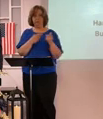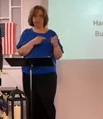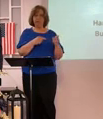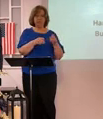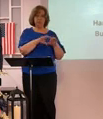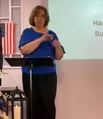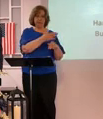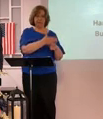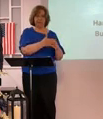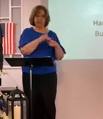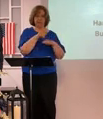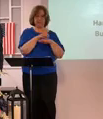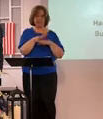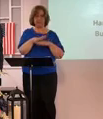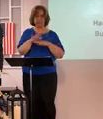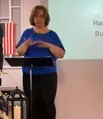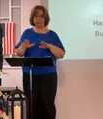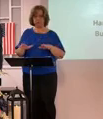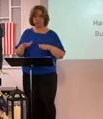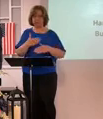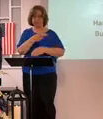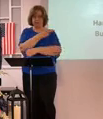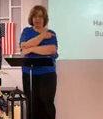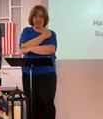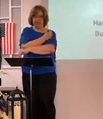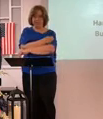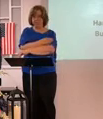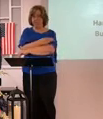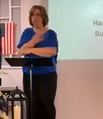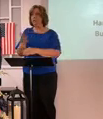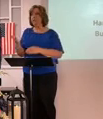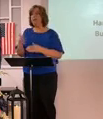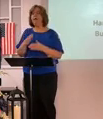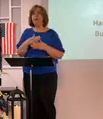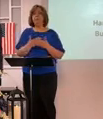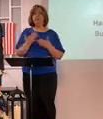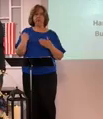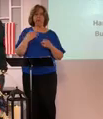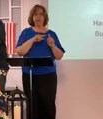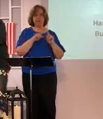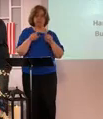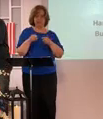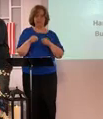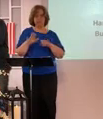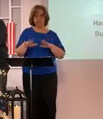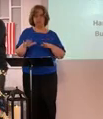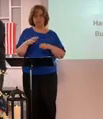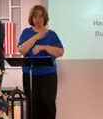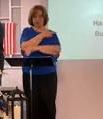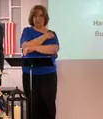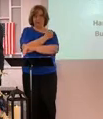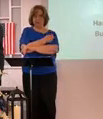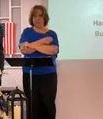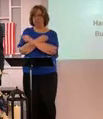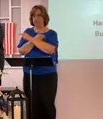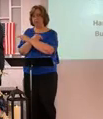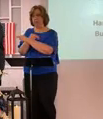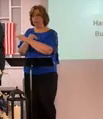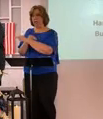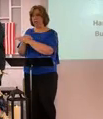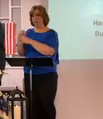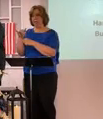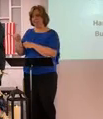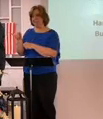Hospital. And before they sent him, though, they sent for me. I